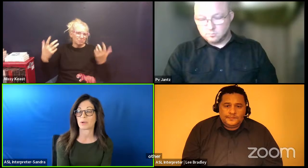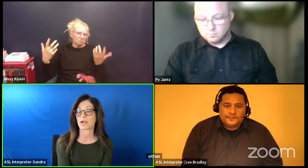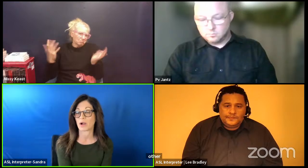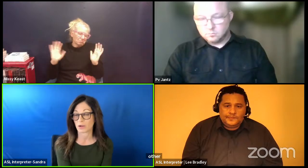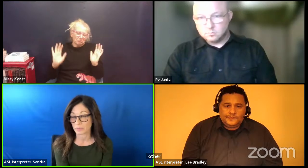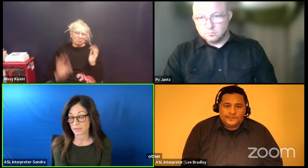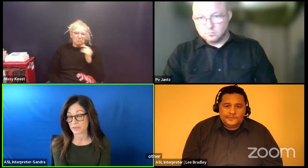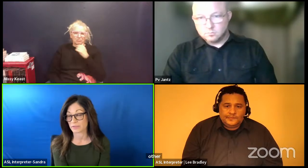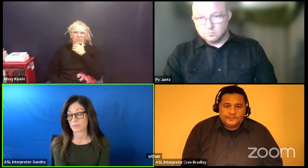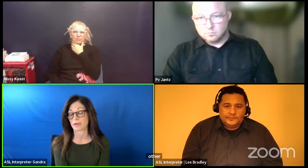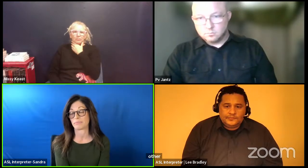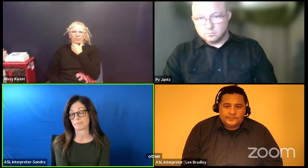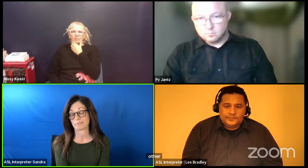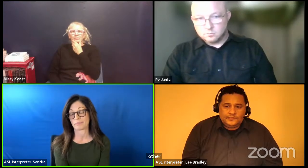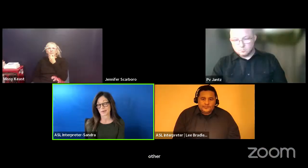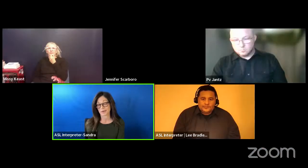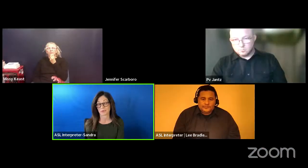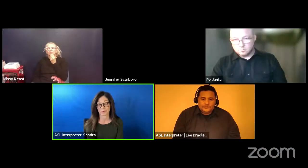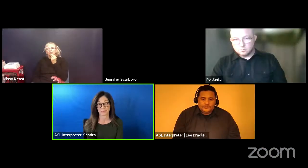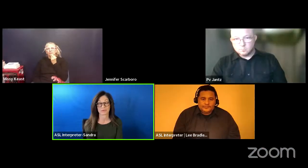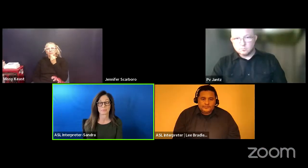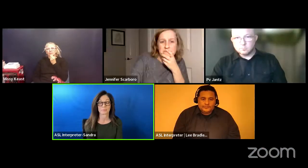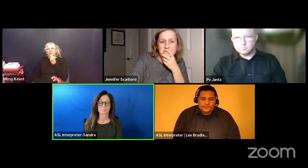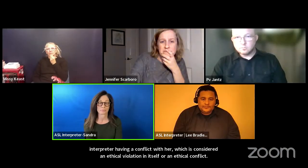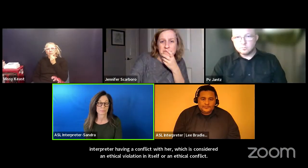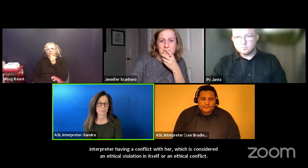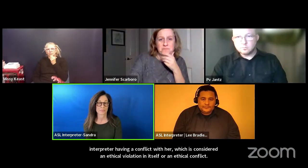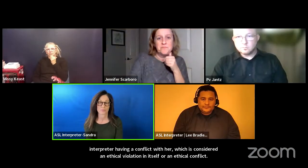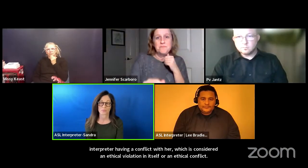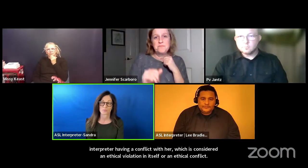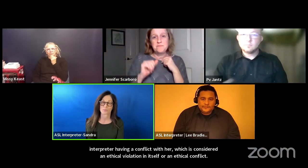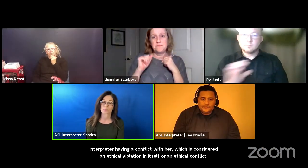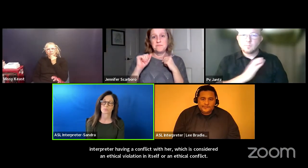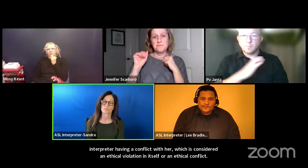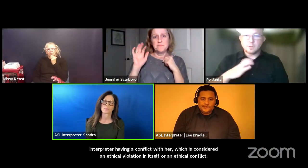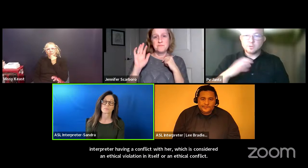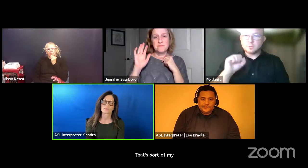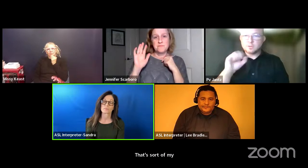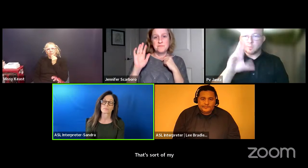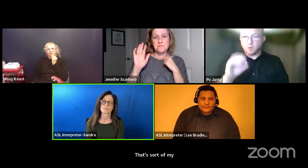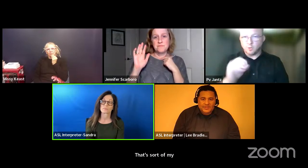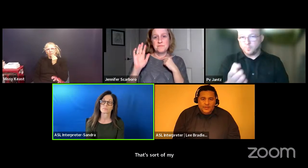That's where my argument is, my disagreement.